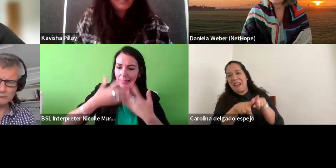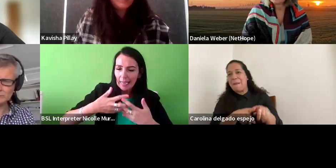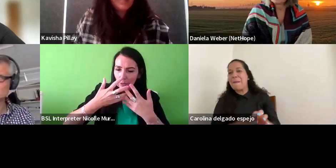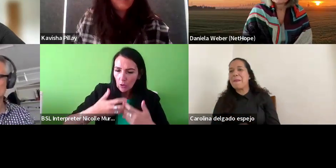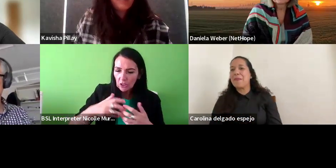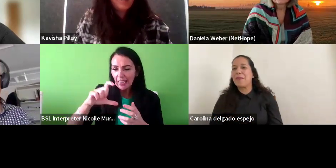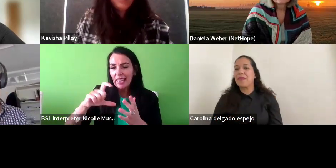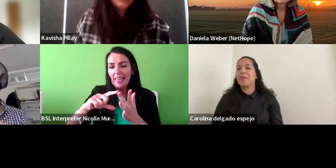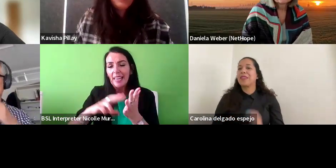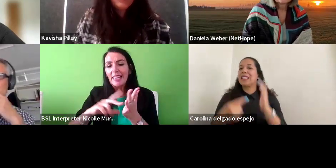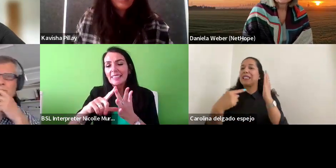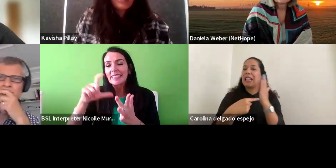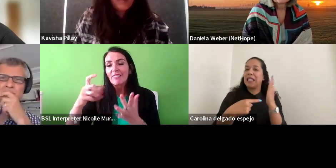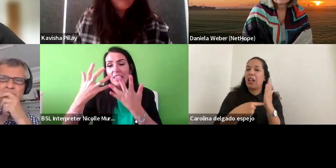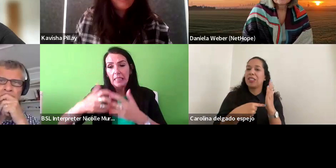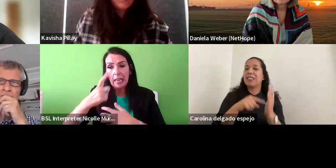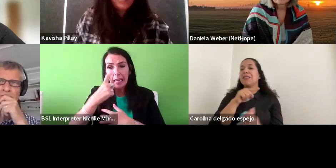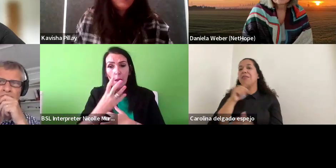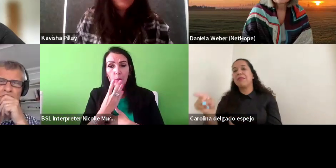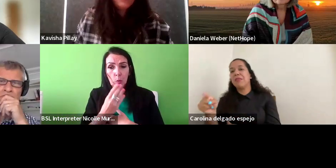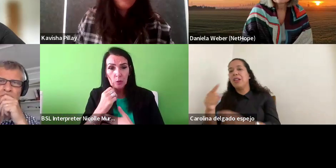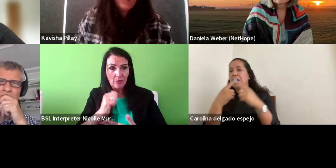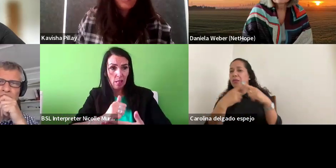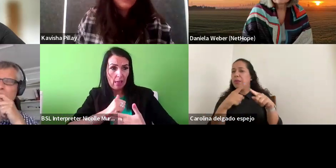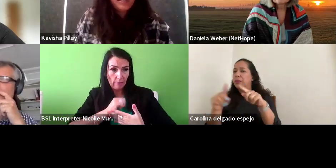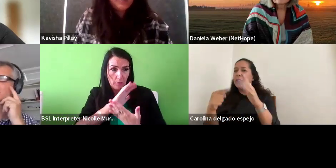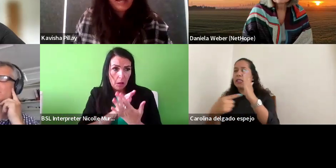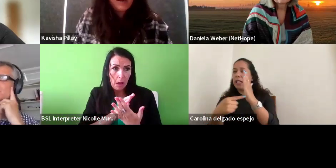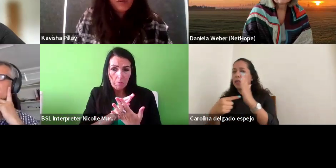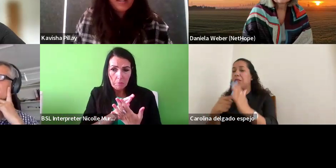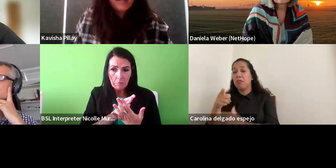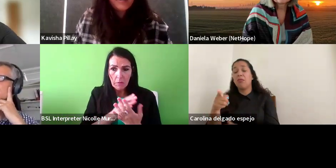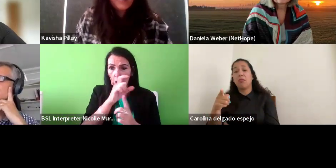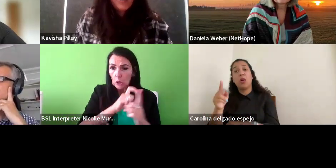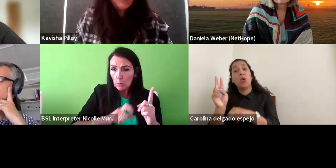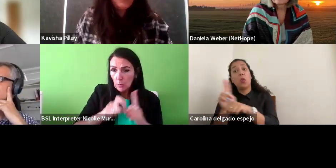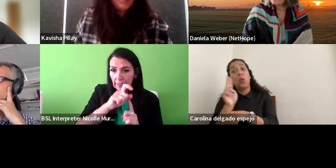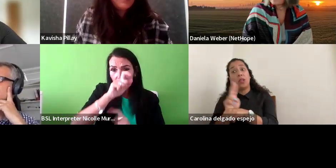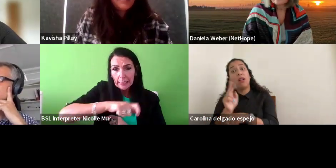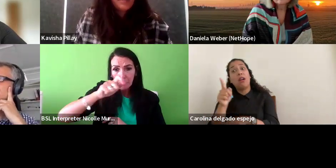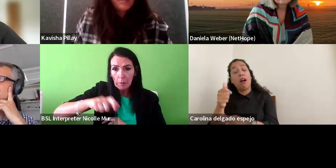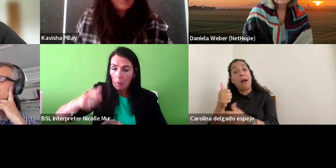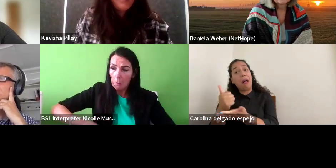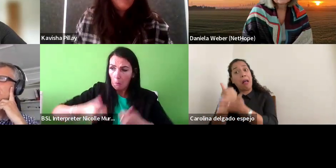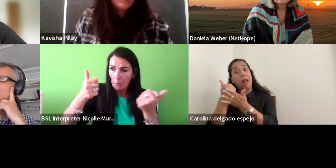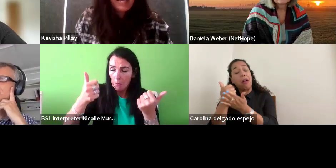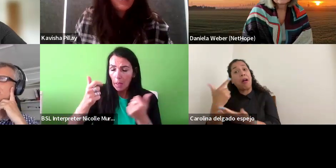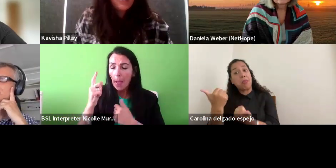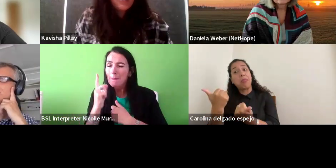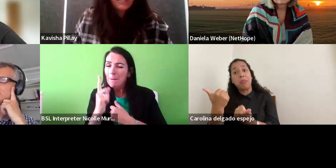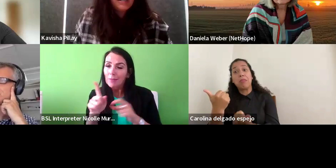civic tech, can be useful and helpful to various people and communities. But we are seeing